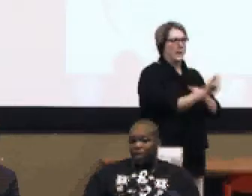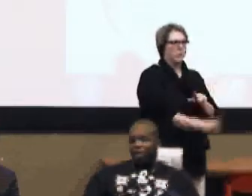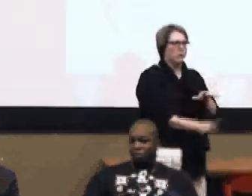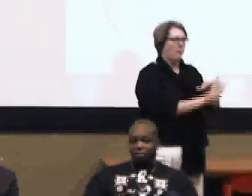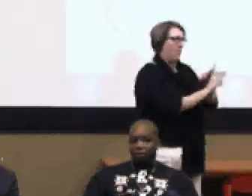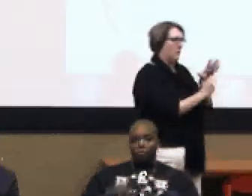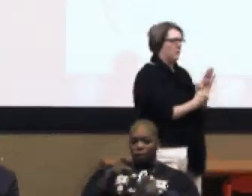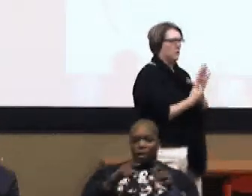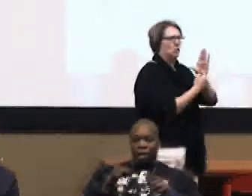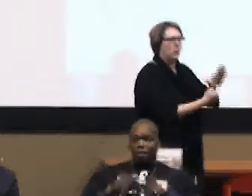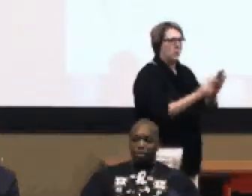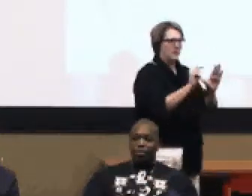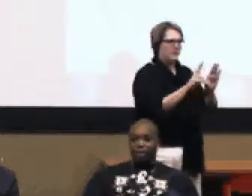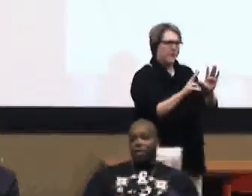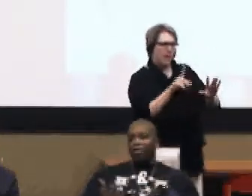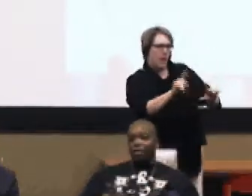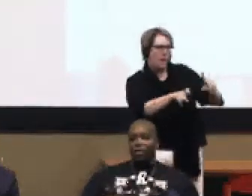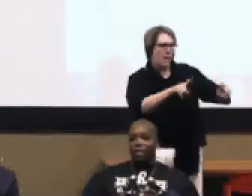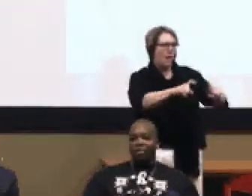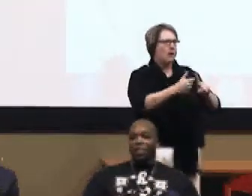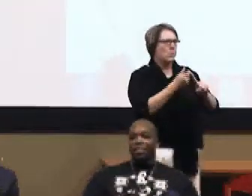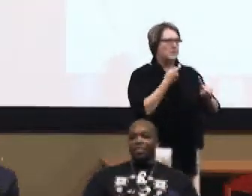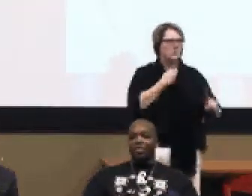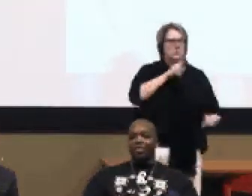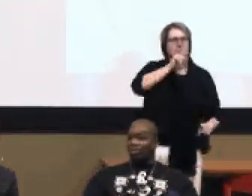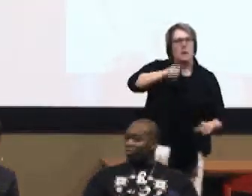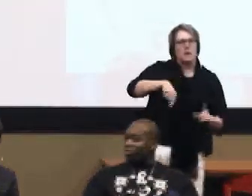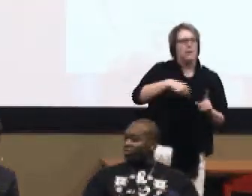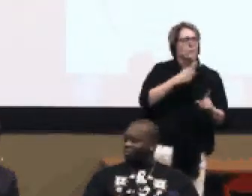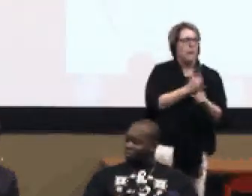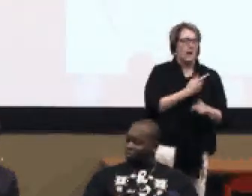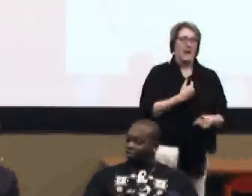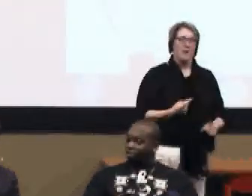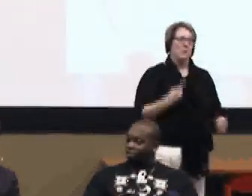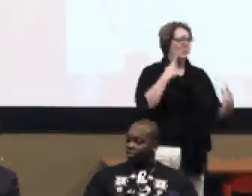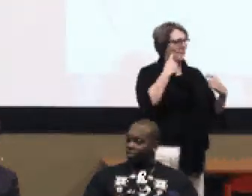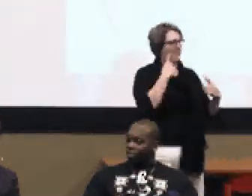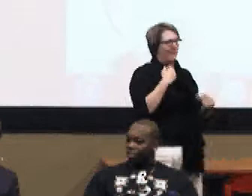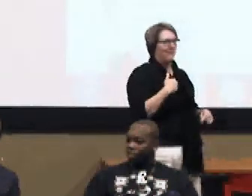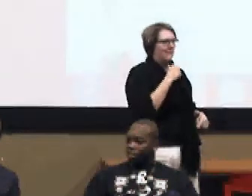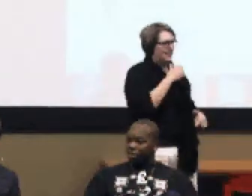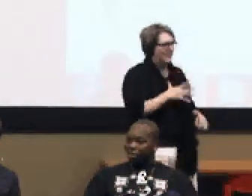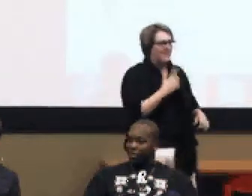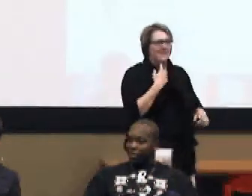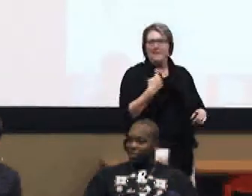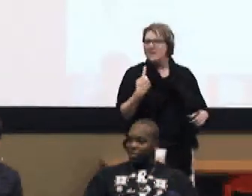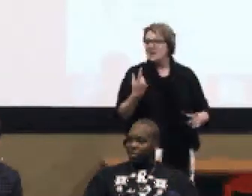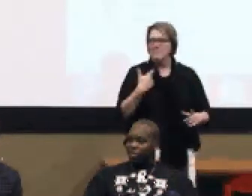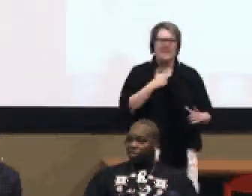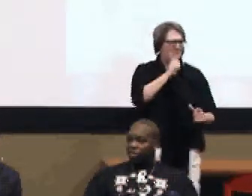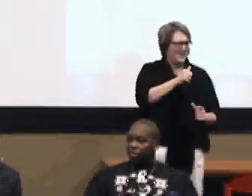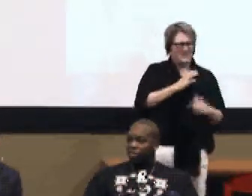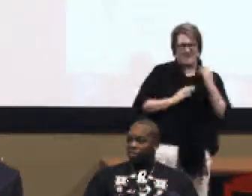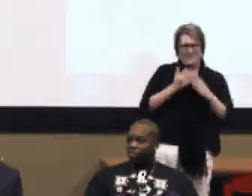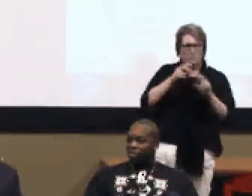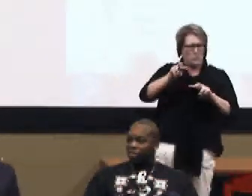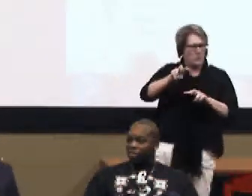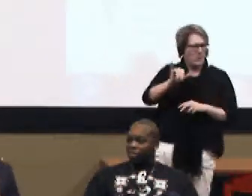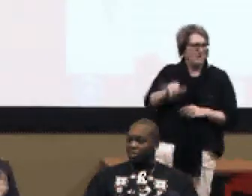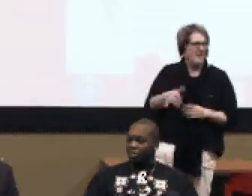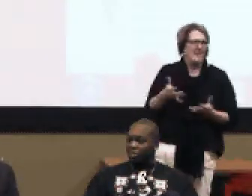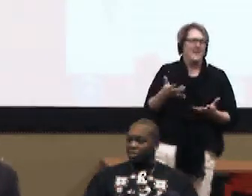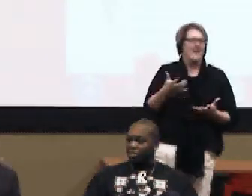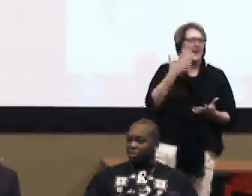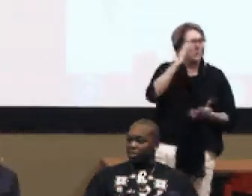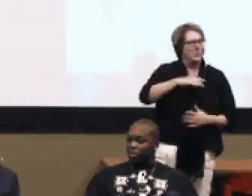TV. Yeah, Like, they're poking at you, trying to get you to say the right thing. oh, I would cry my ass I off. can't could actually not watch do it. It that. makes me uncomfortable to watch it. I'm like, I